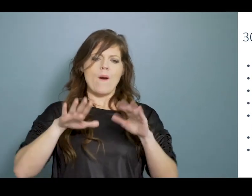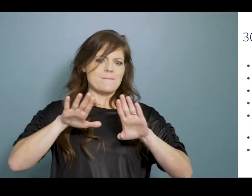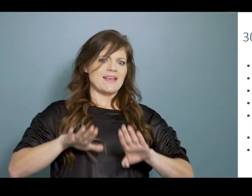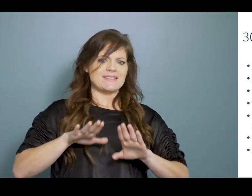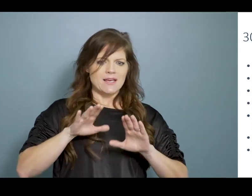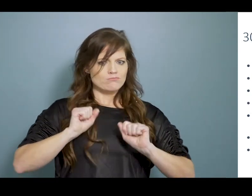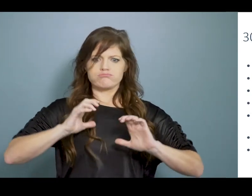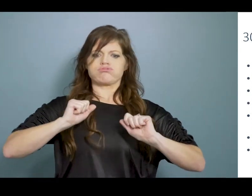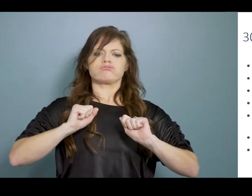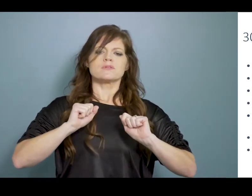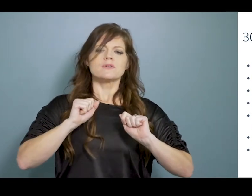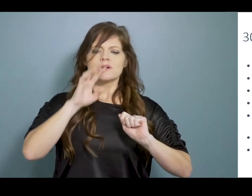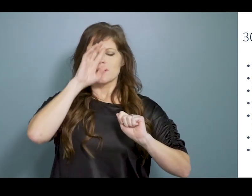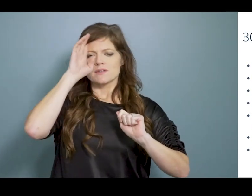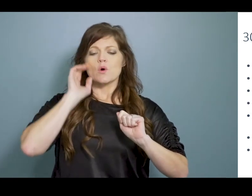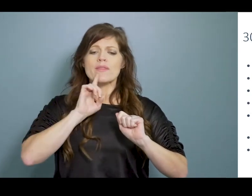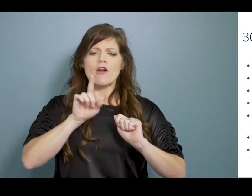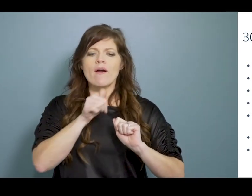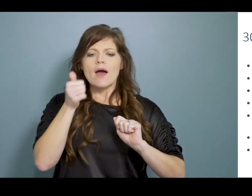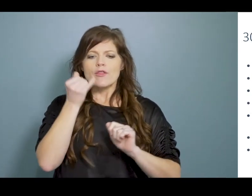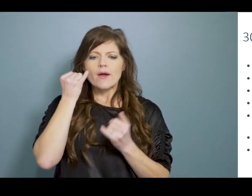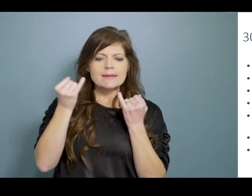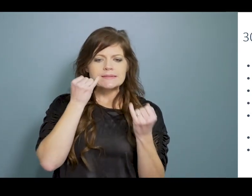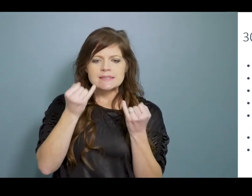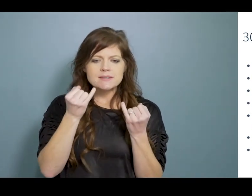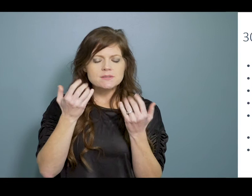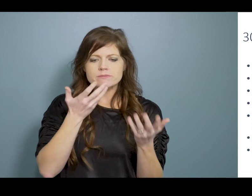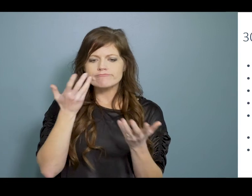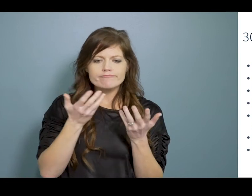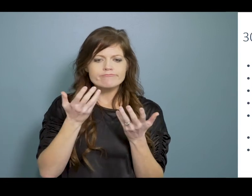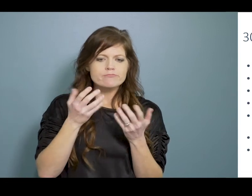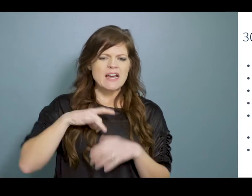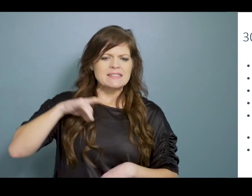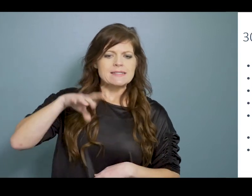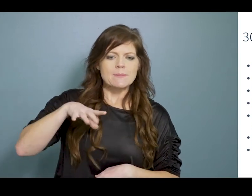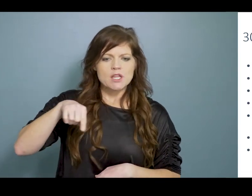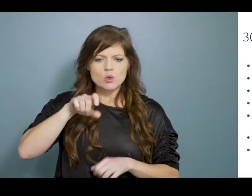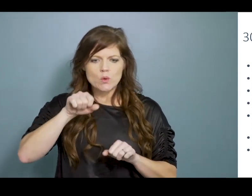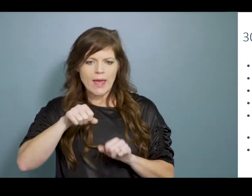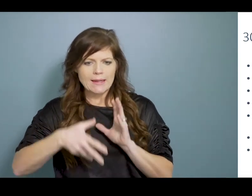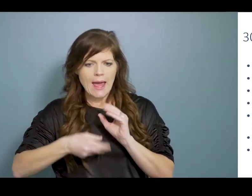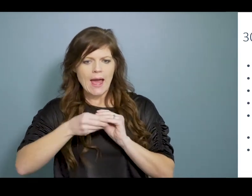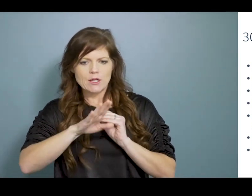So here are some other ideas of things that you might think about doing.